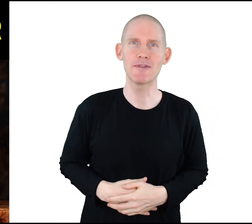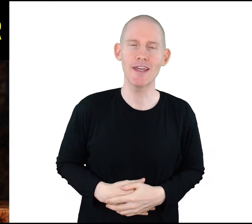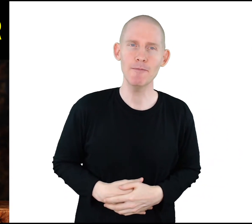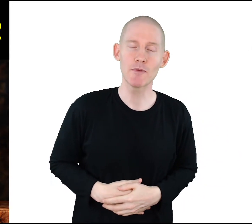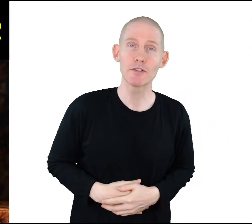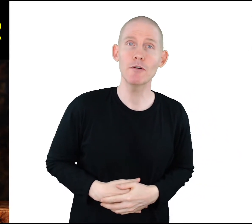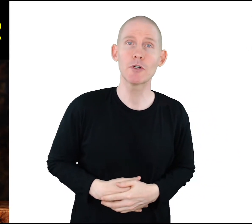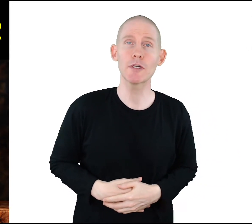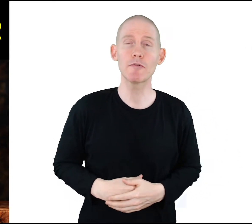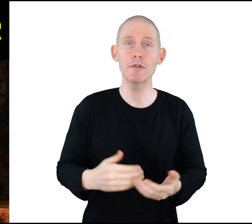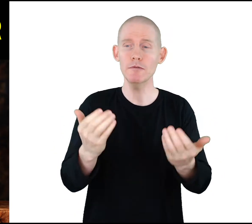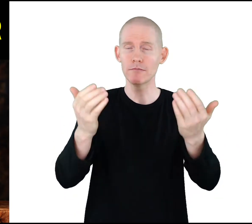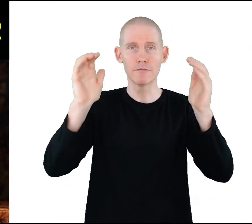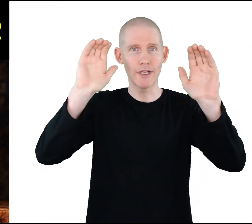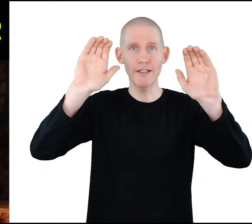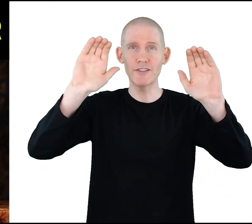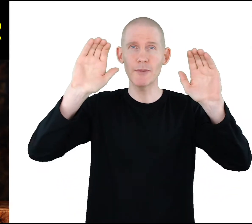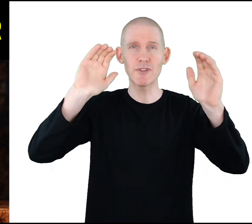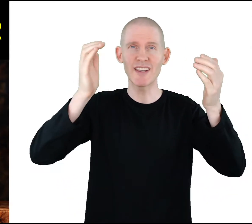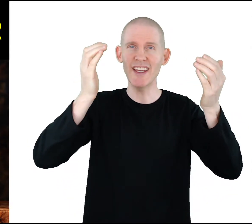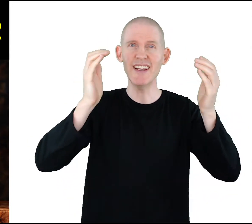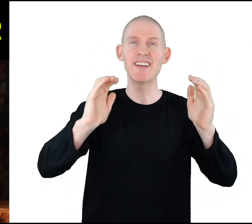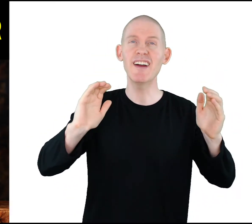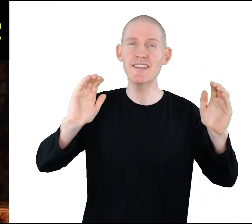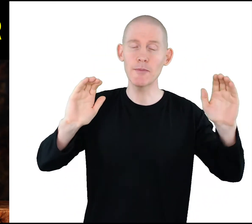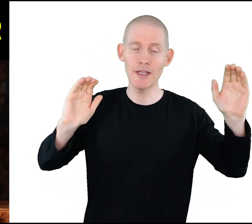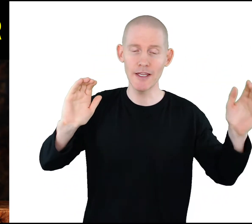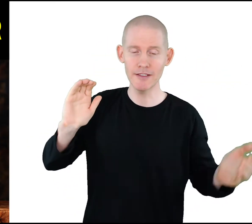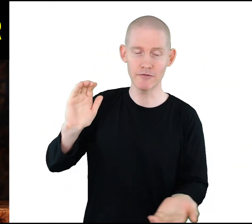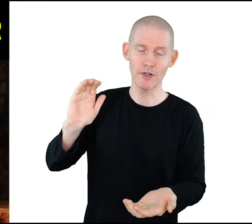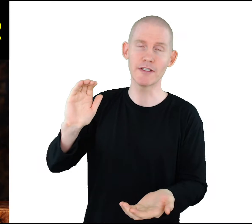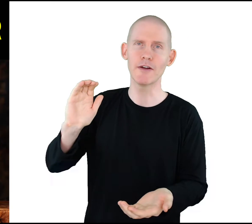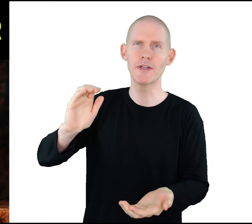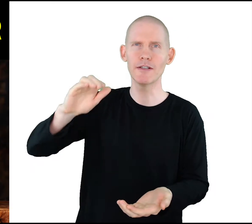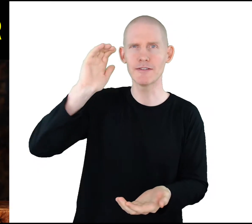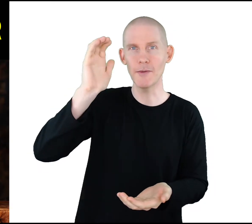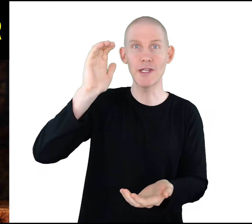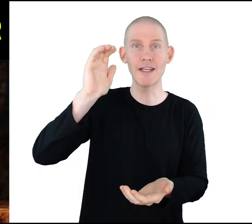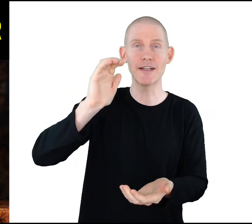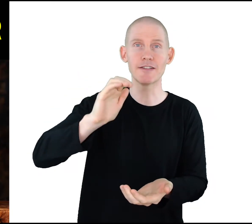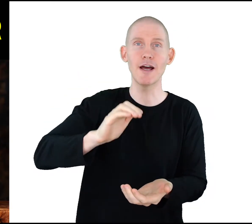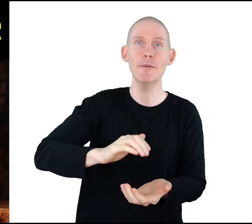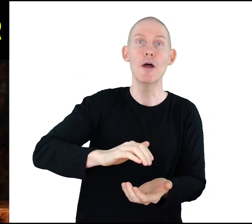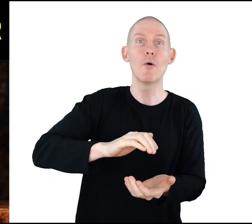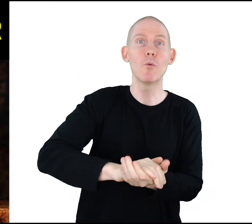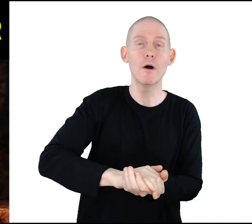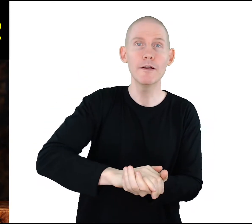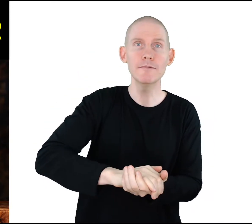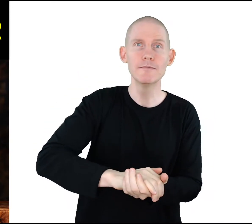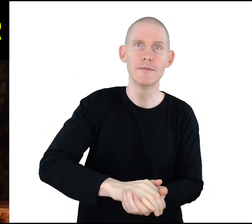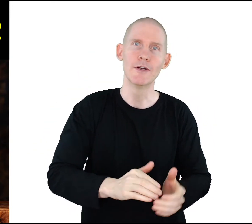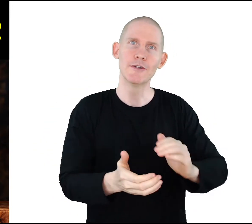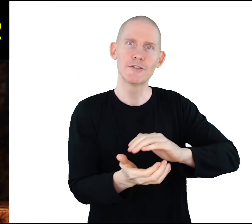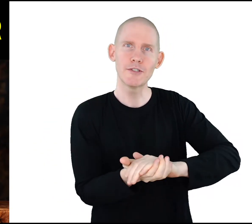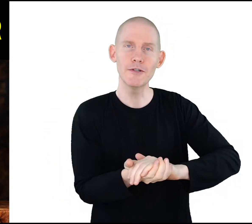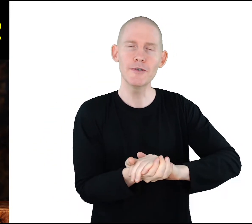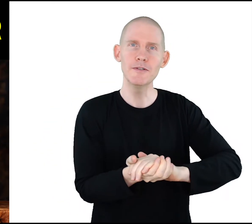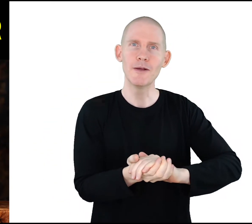Okay, so quick review. Hand shapes like that. Non-dominant hand right down there. Dominant hand on top. 1, 2,